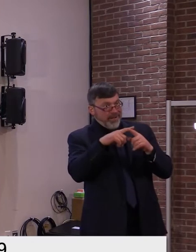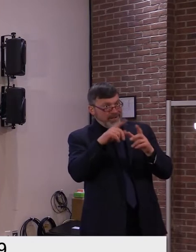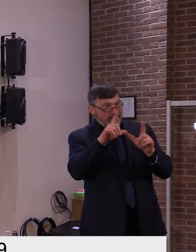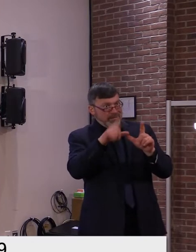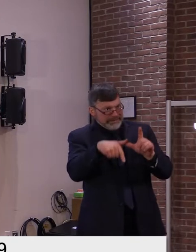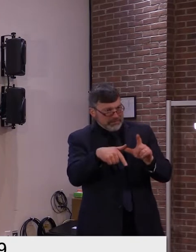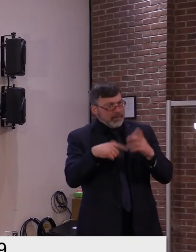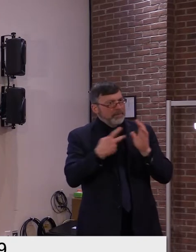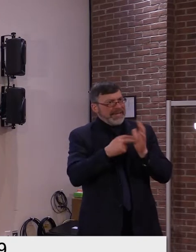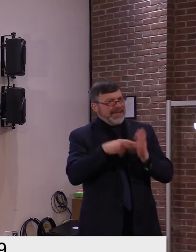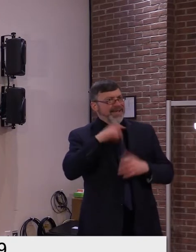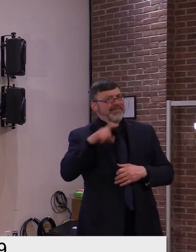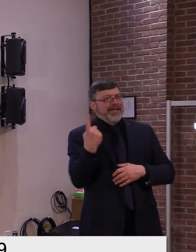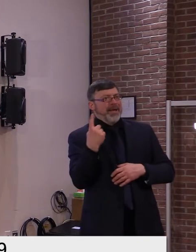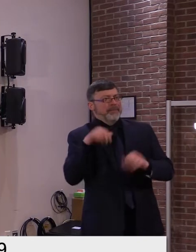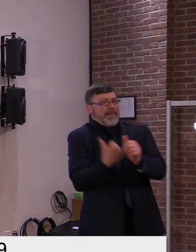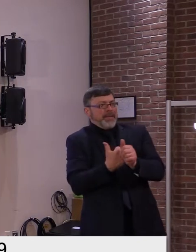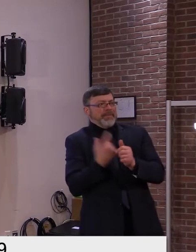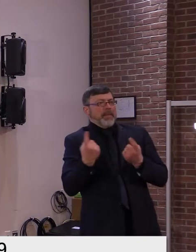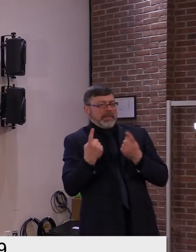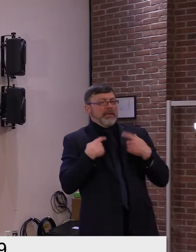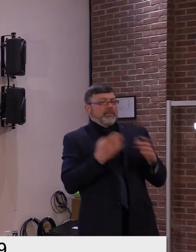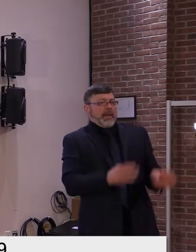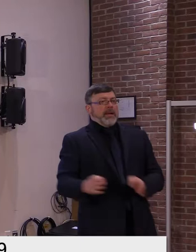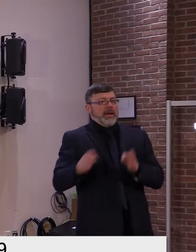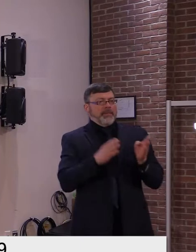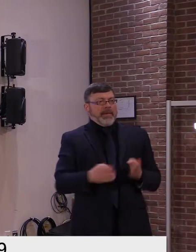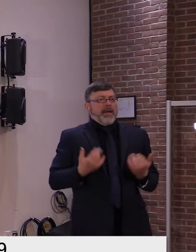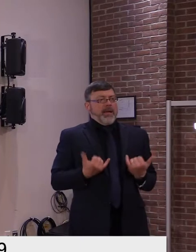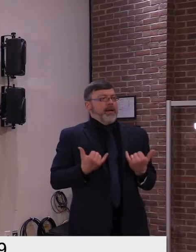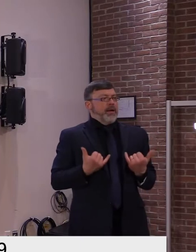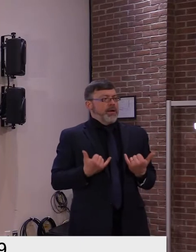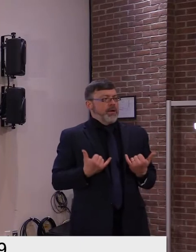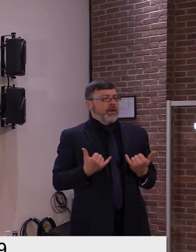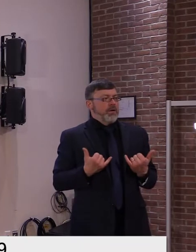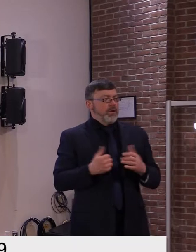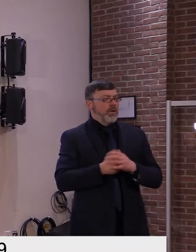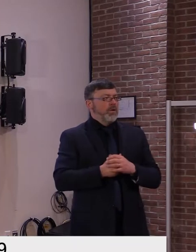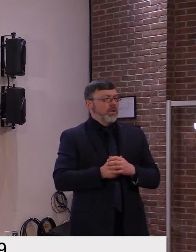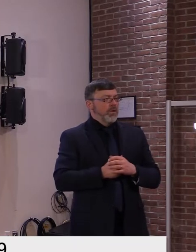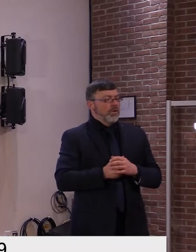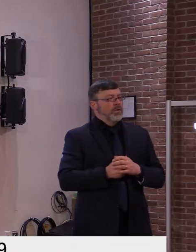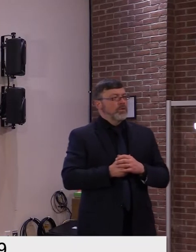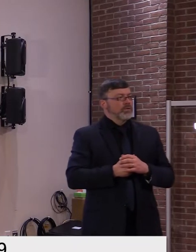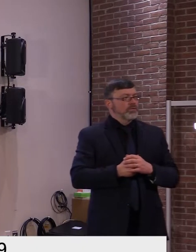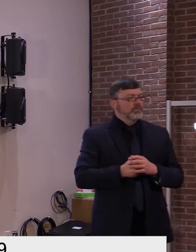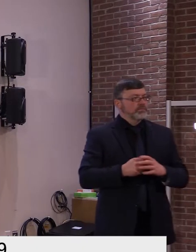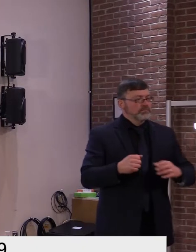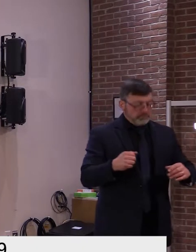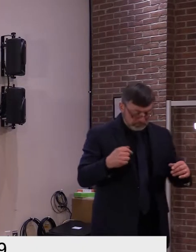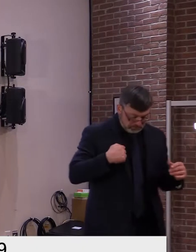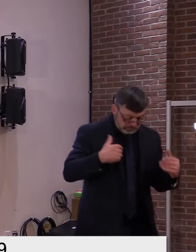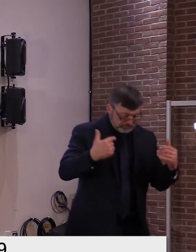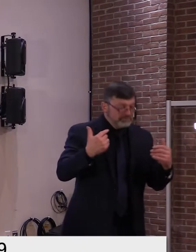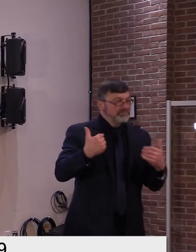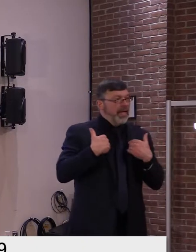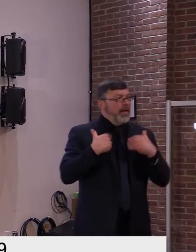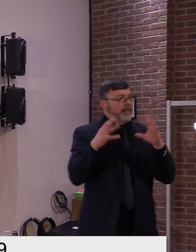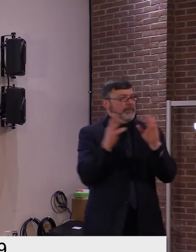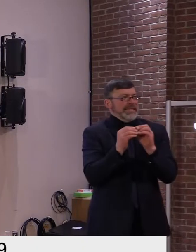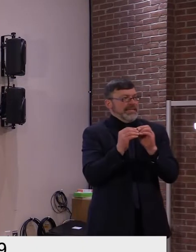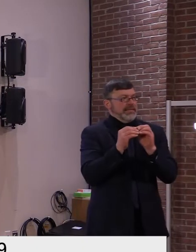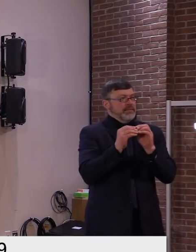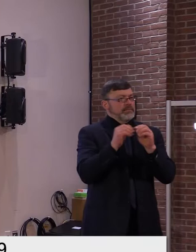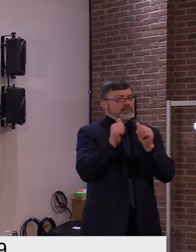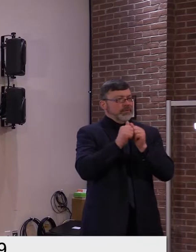that right now. I had a meeting with committee chairs of the money committees the other day, We're looking at forming a